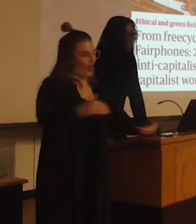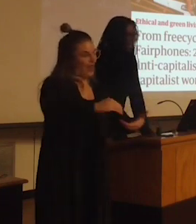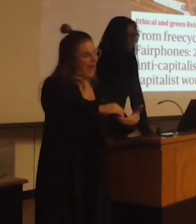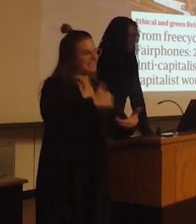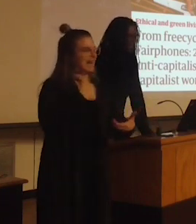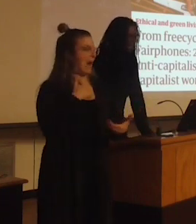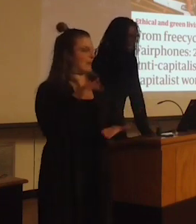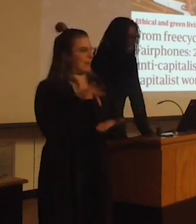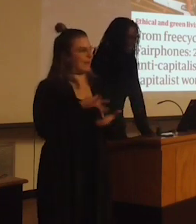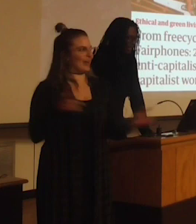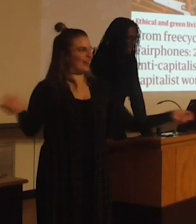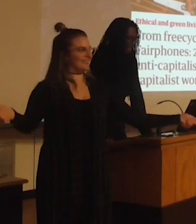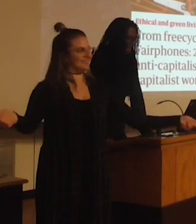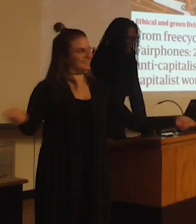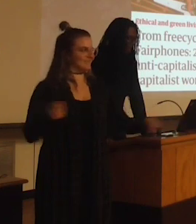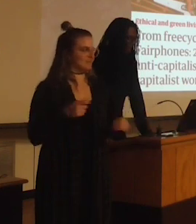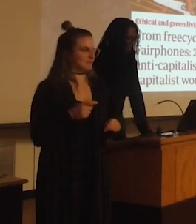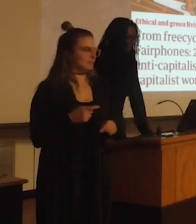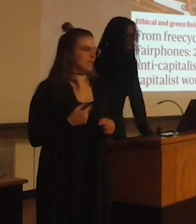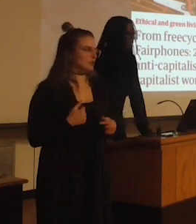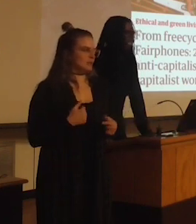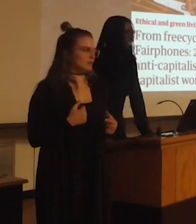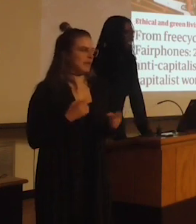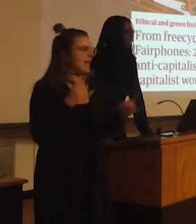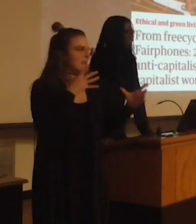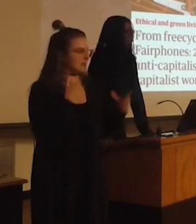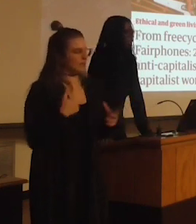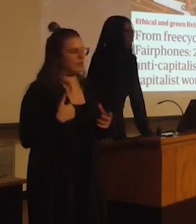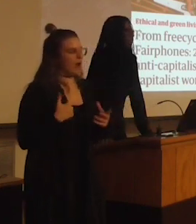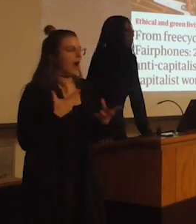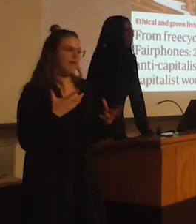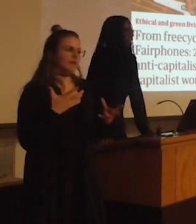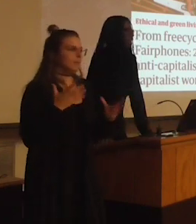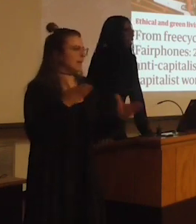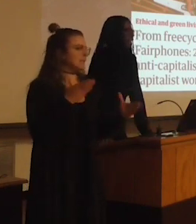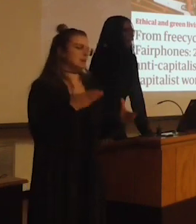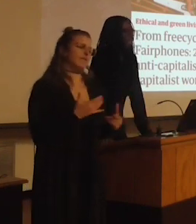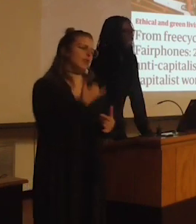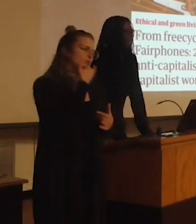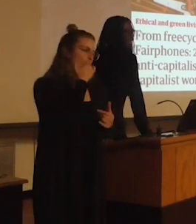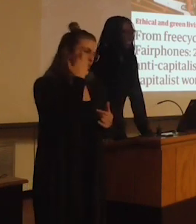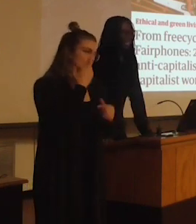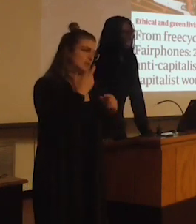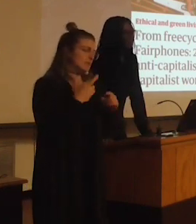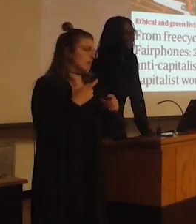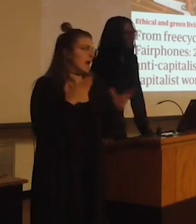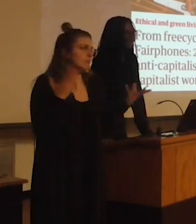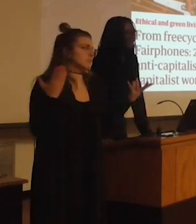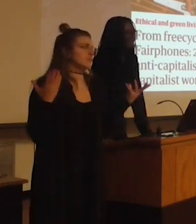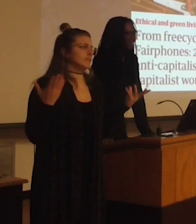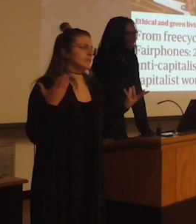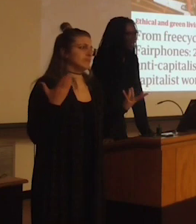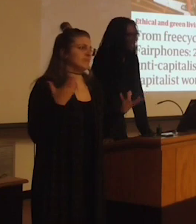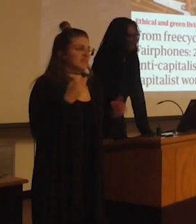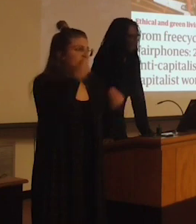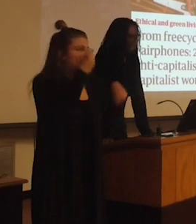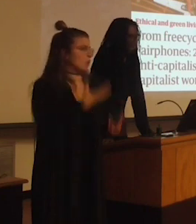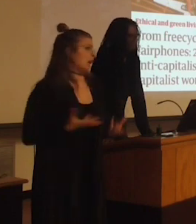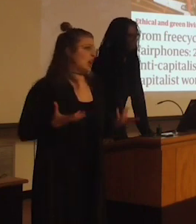middle. They really can't stand me. I draw a lot of attention for all of the wrong reasons, and oddly enough, it does not keep me up at night at